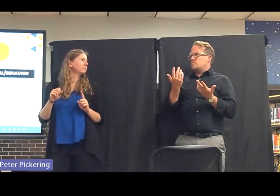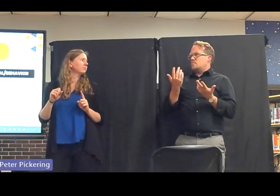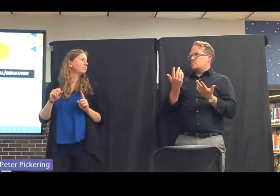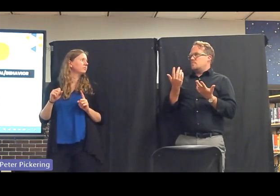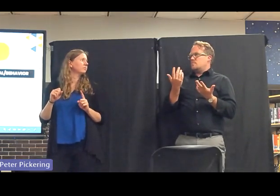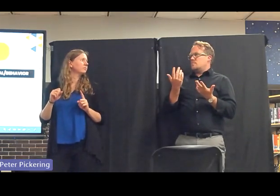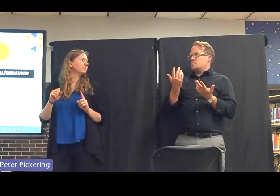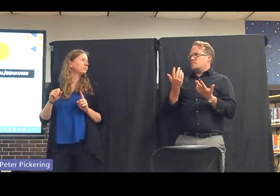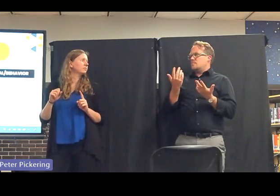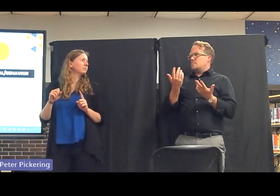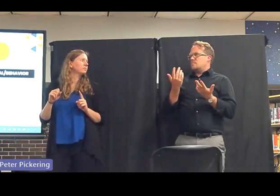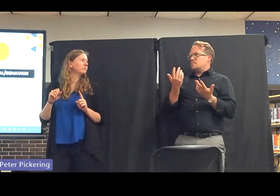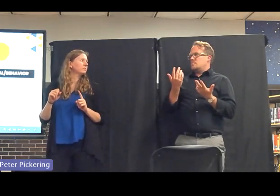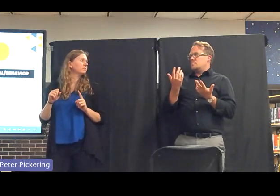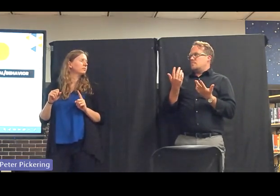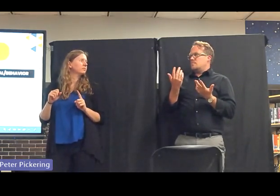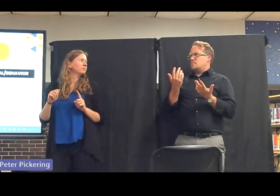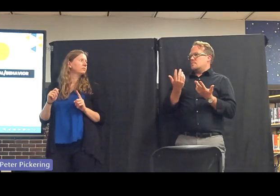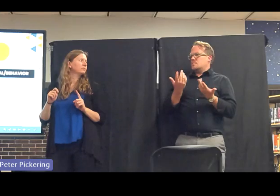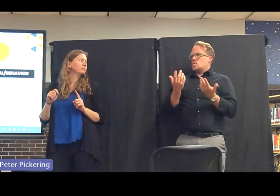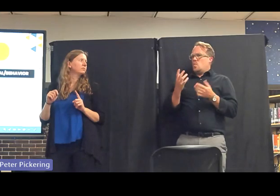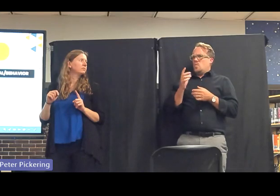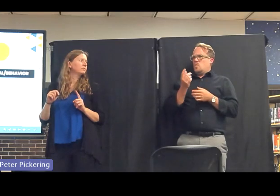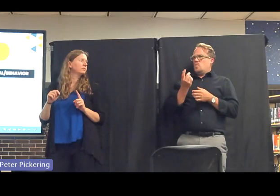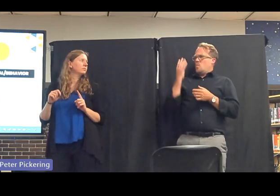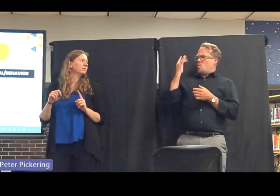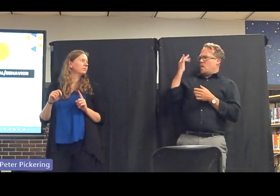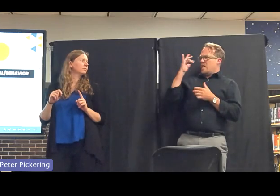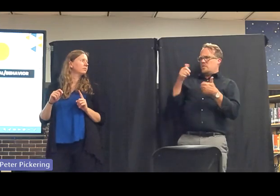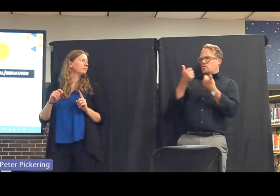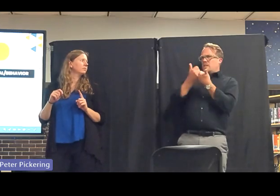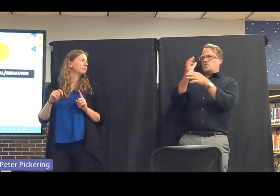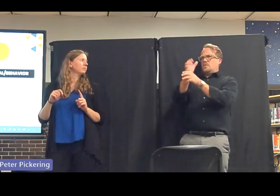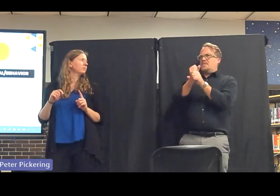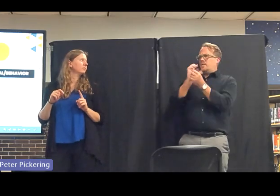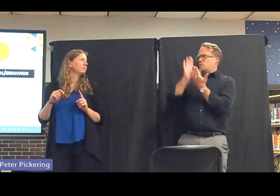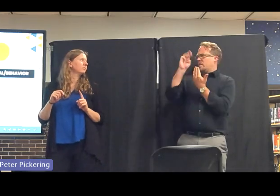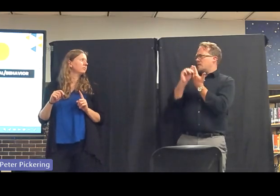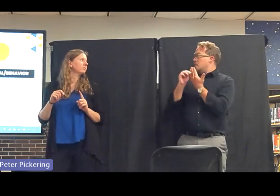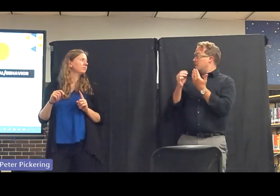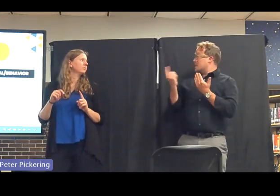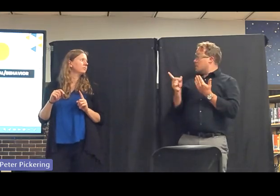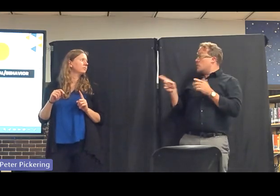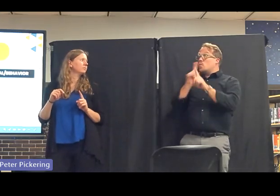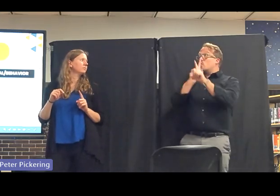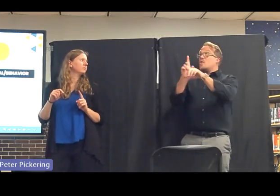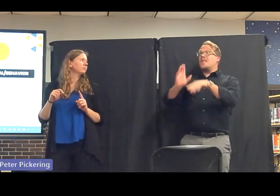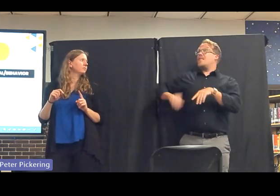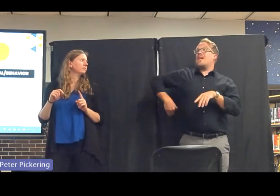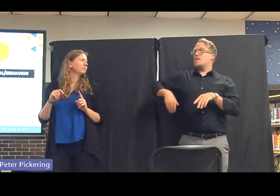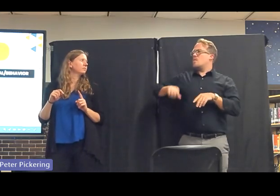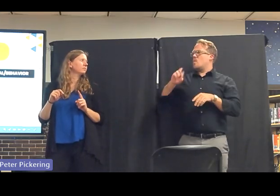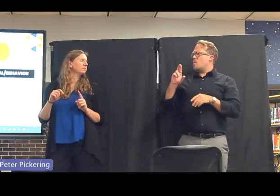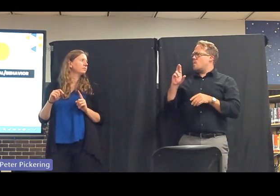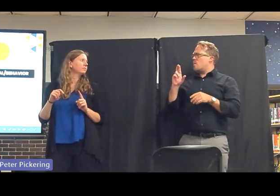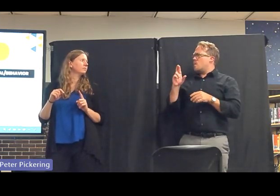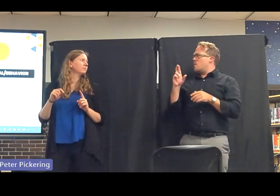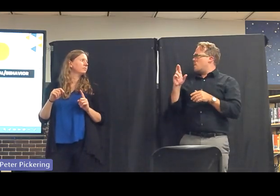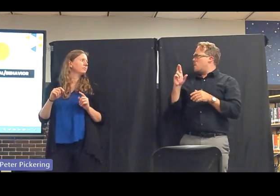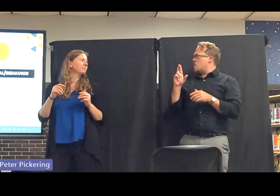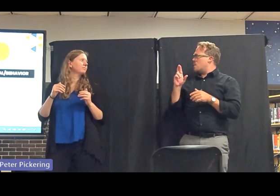what is the challenges with getting this curriculum? Is it something that we just ordered late, or is it